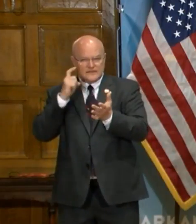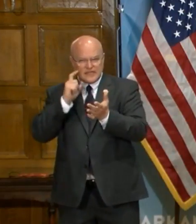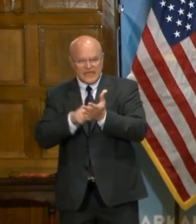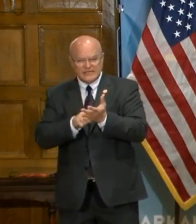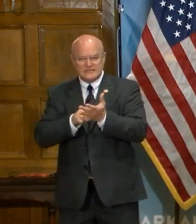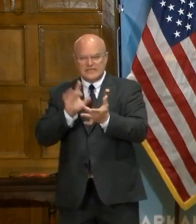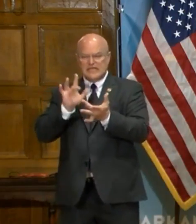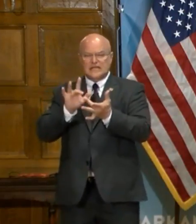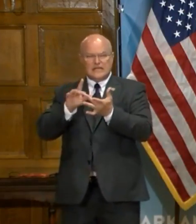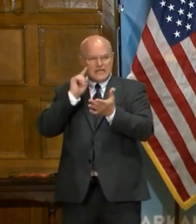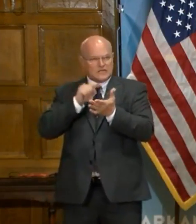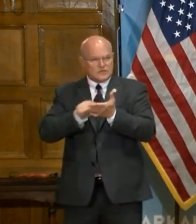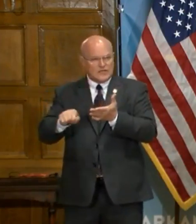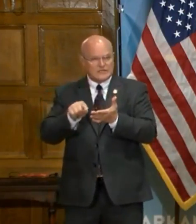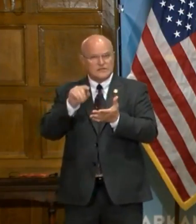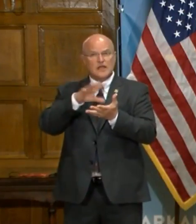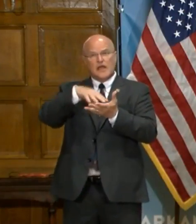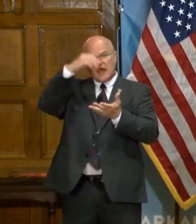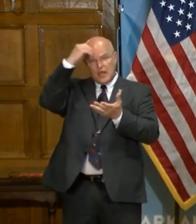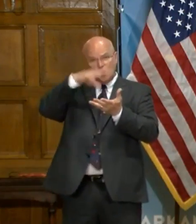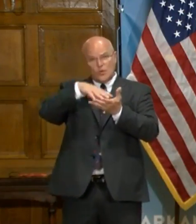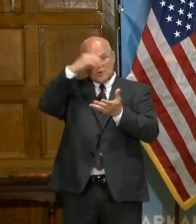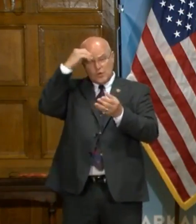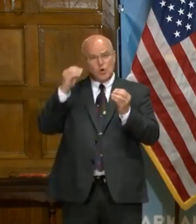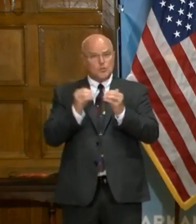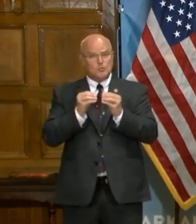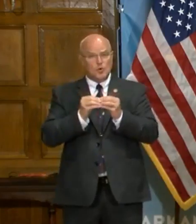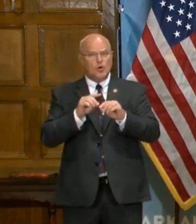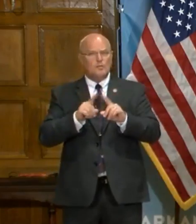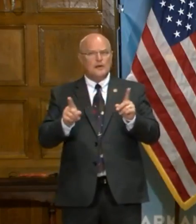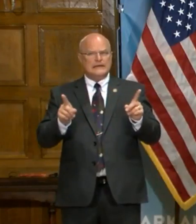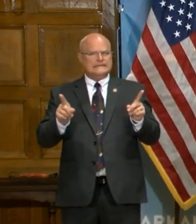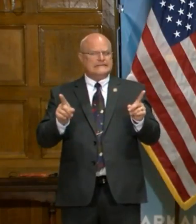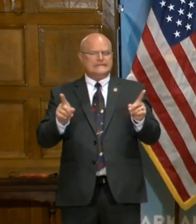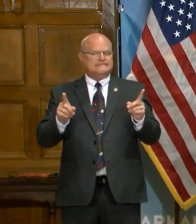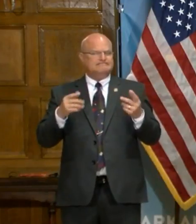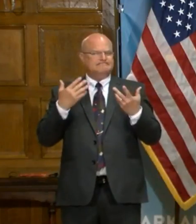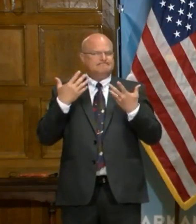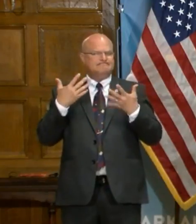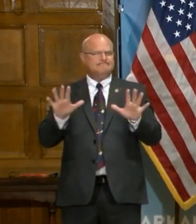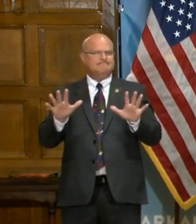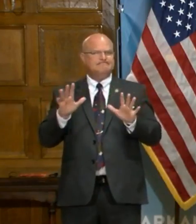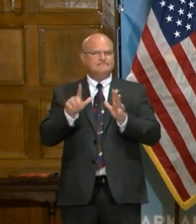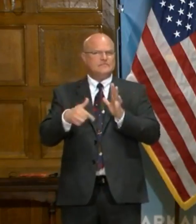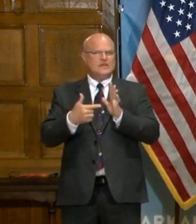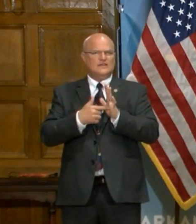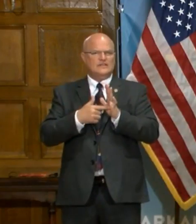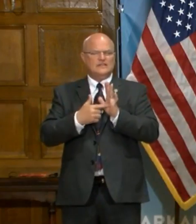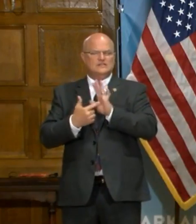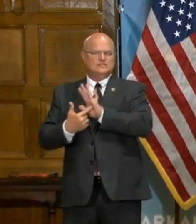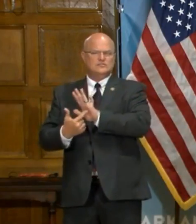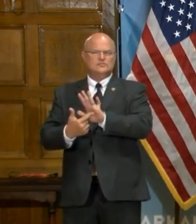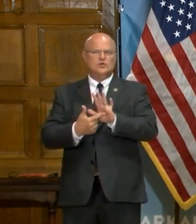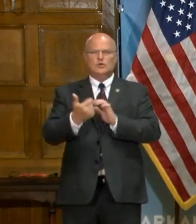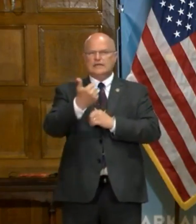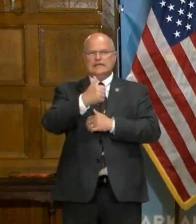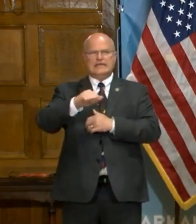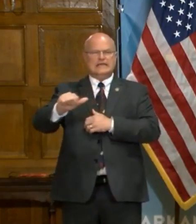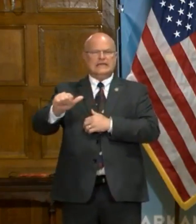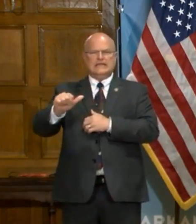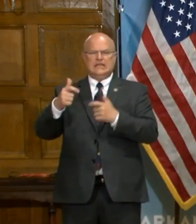our contact tracing, and we'll learn more, but we're not aware of this reflecting